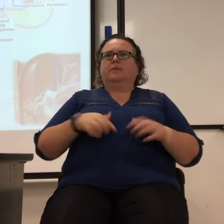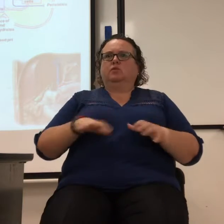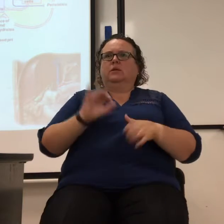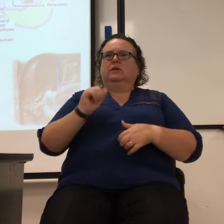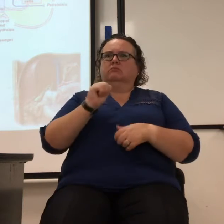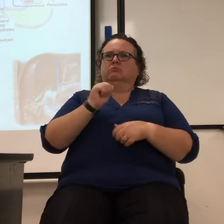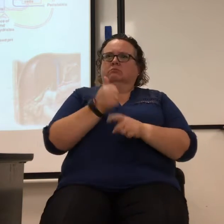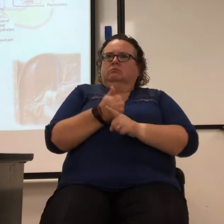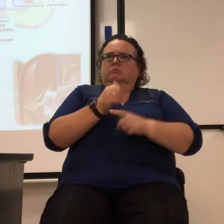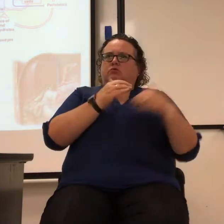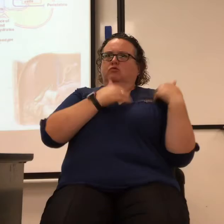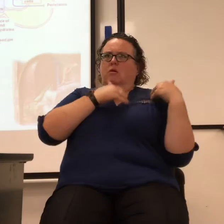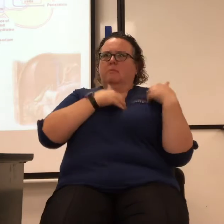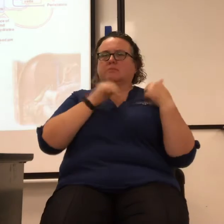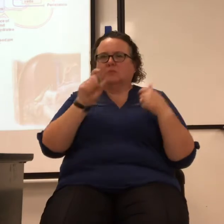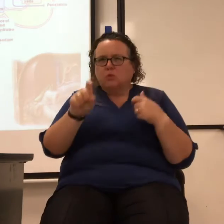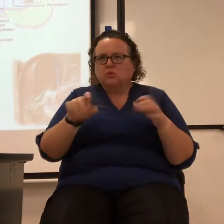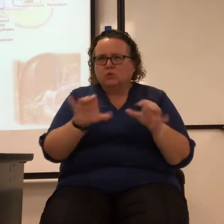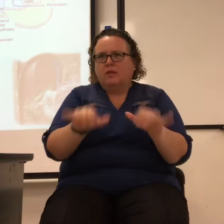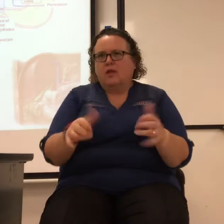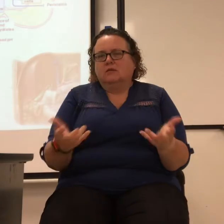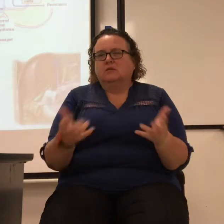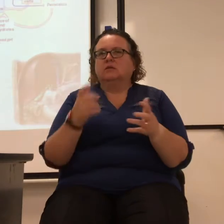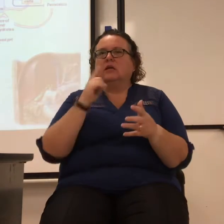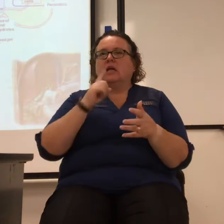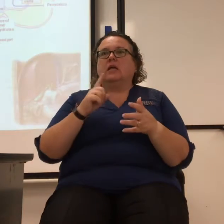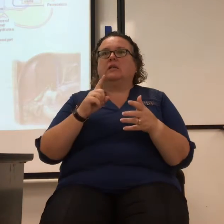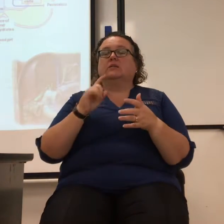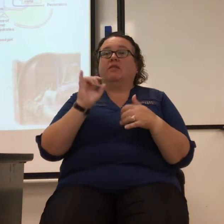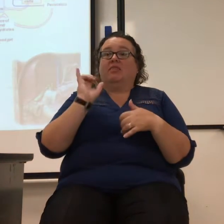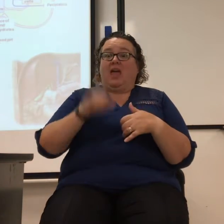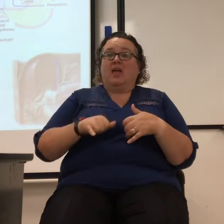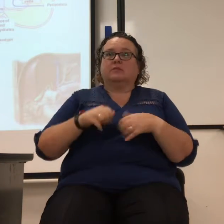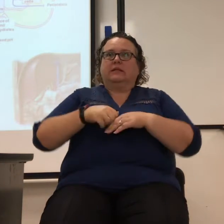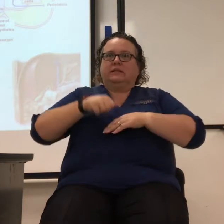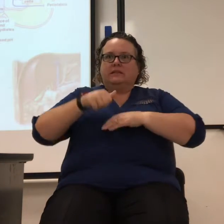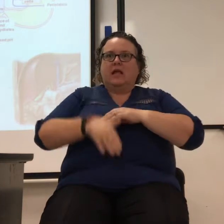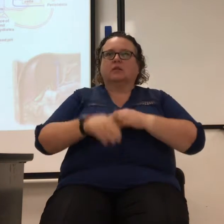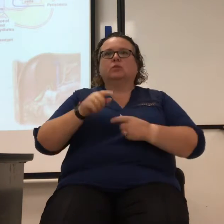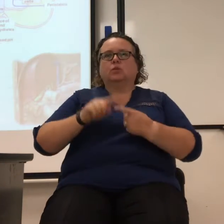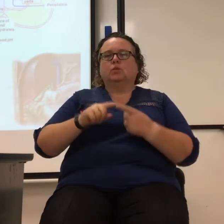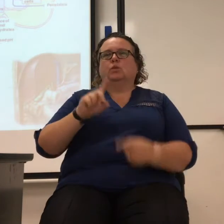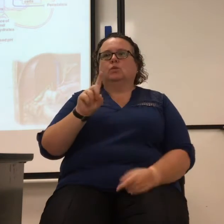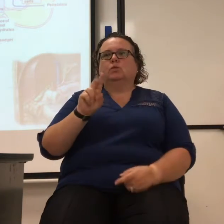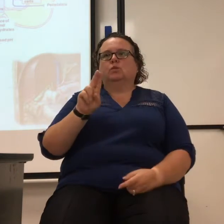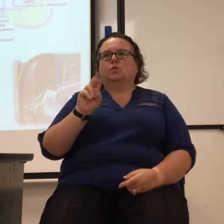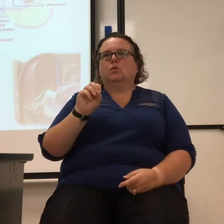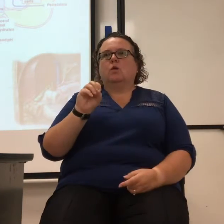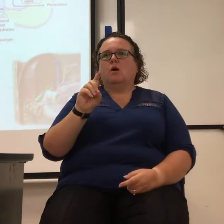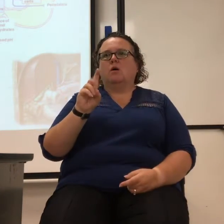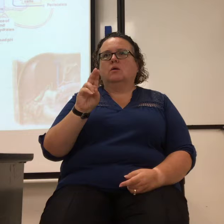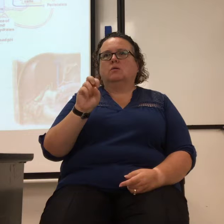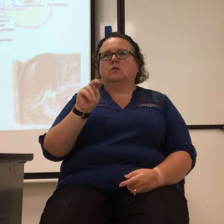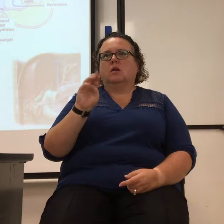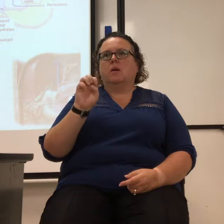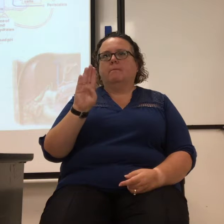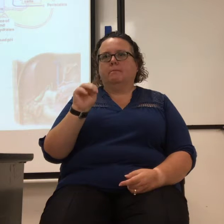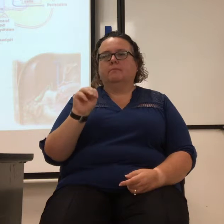acid, and that's what it's supposed to do. It's being sent to the duodenum. Chyme